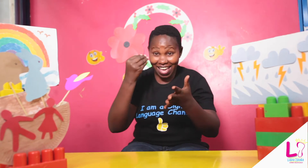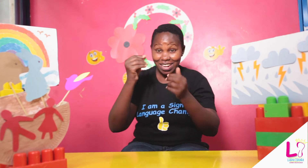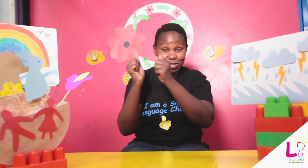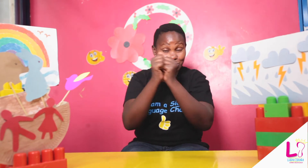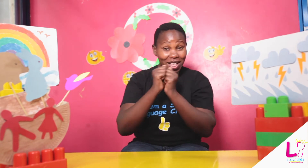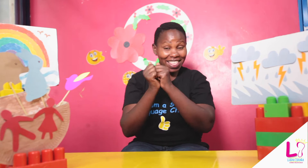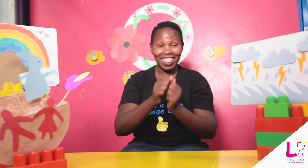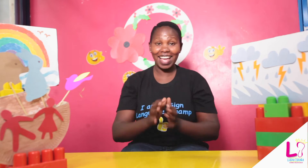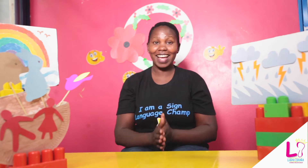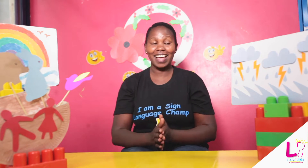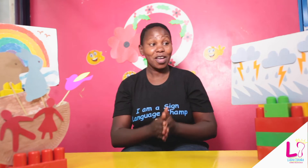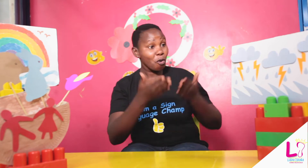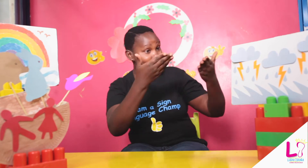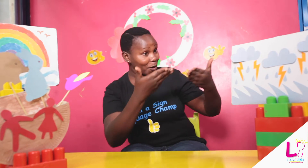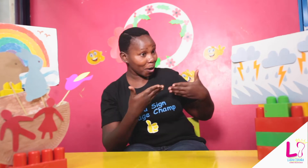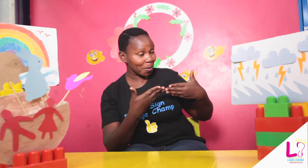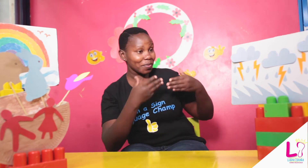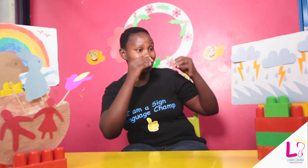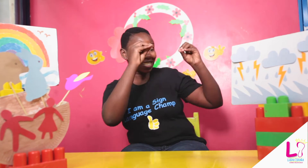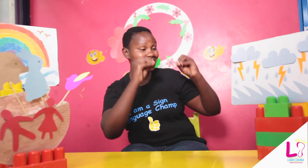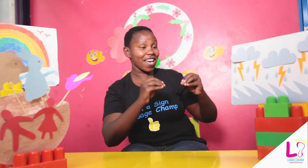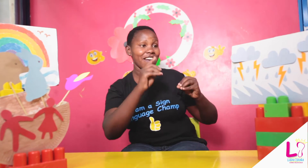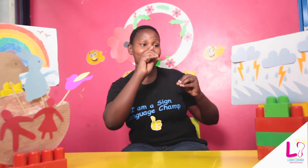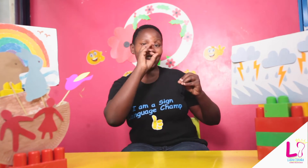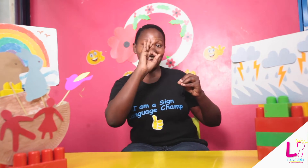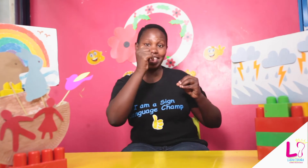together? Welcome, Teacher Faith.